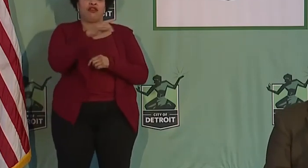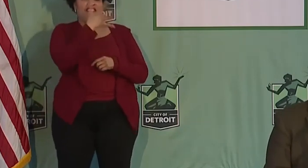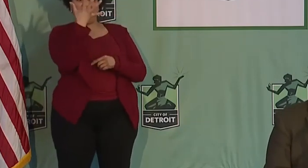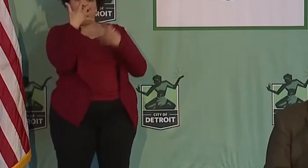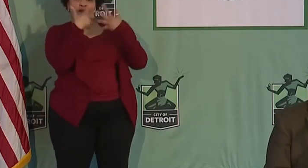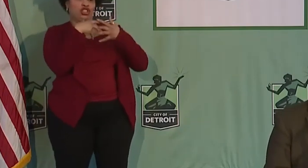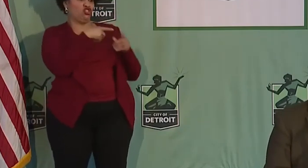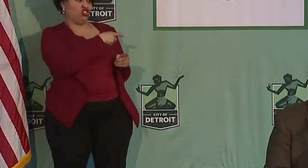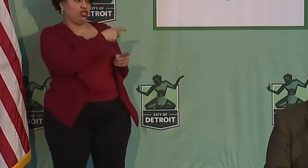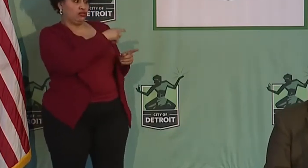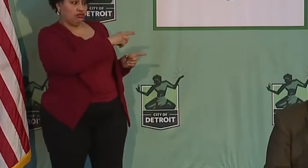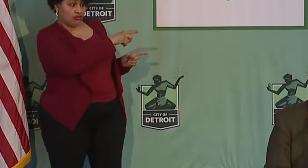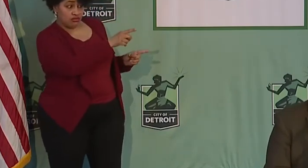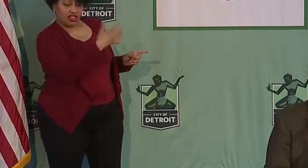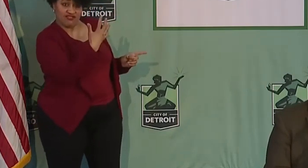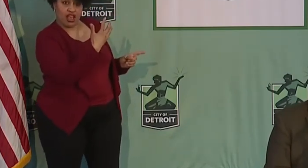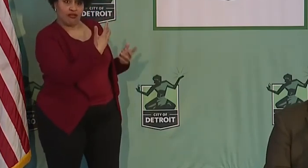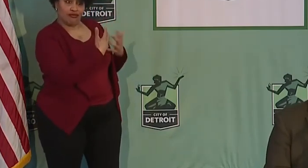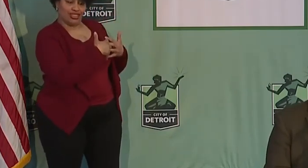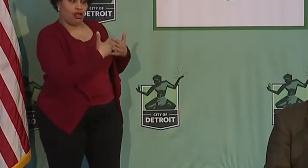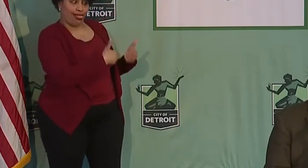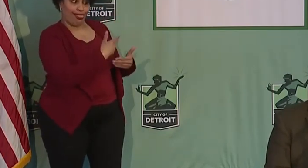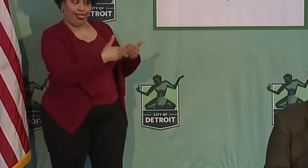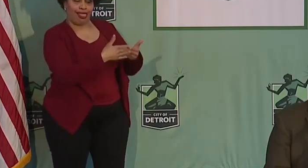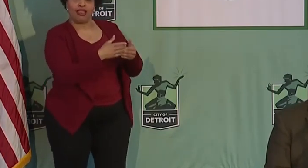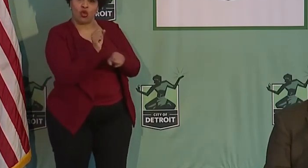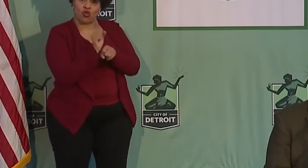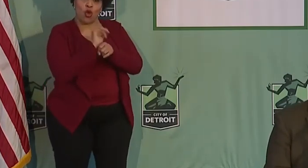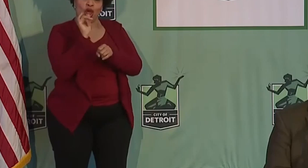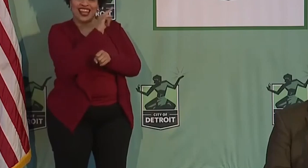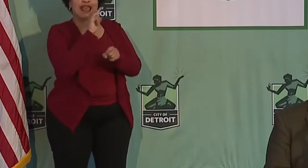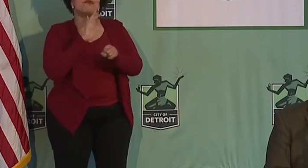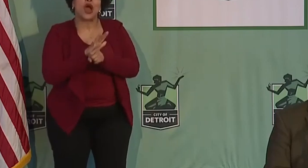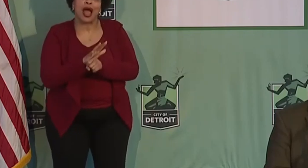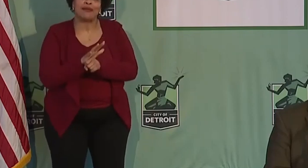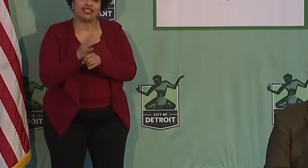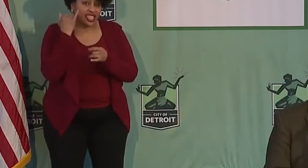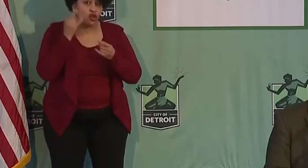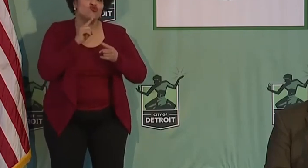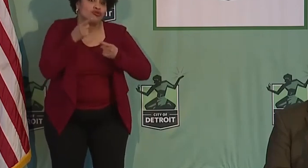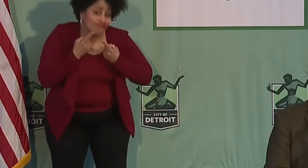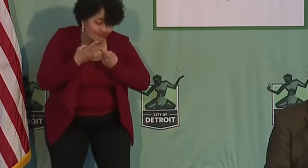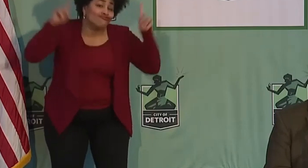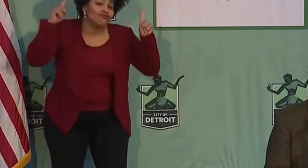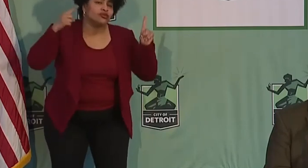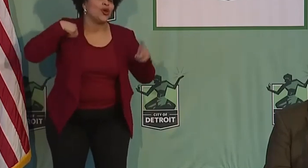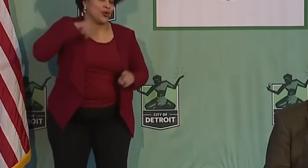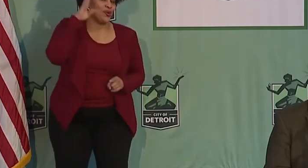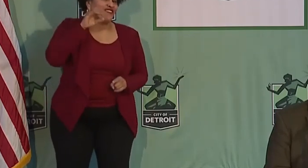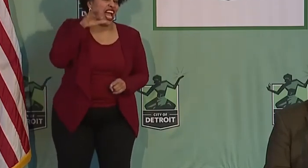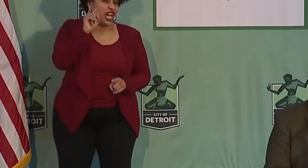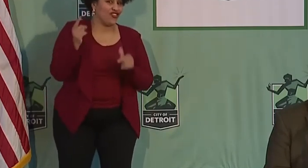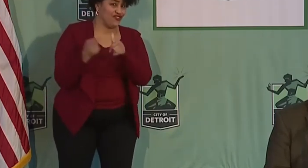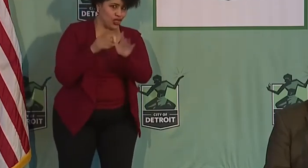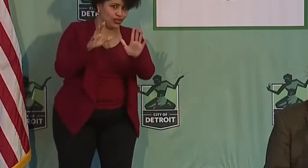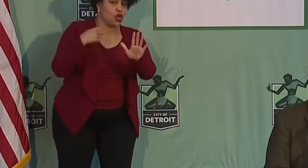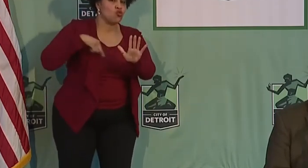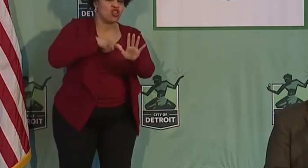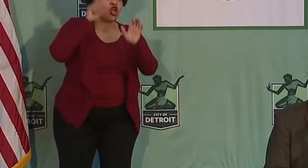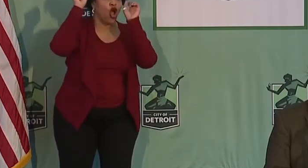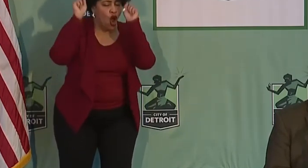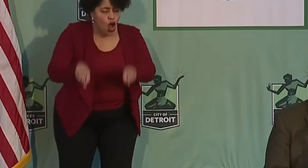Lab machines work as promised, and we're going to be the first ones to find out, we could